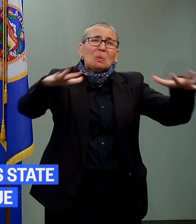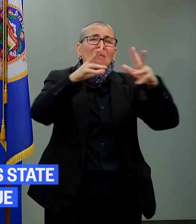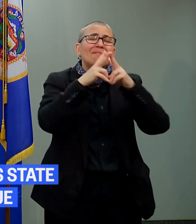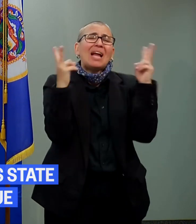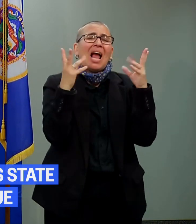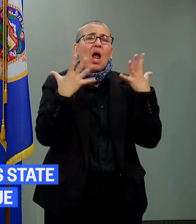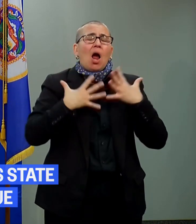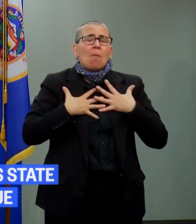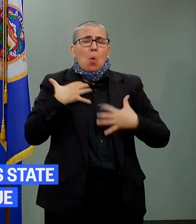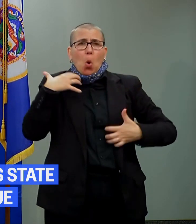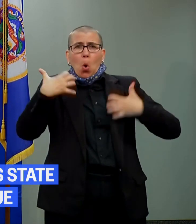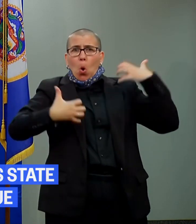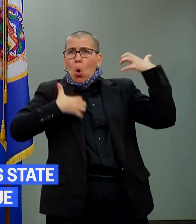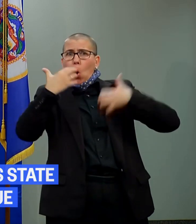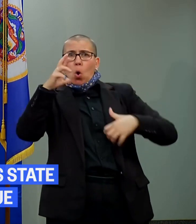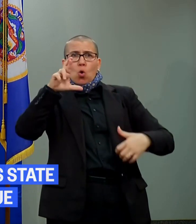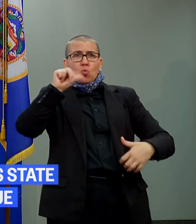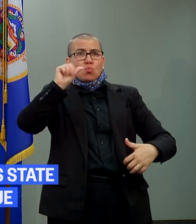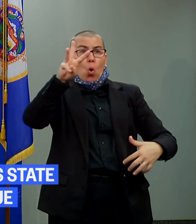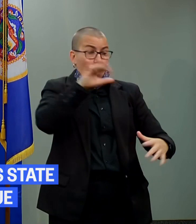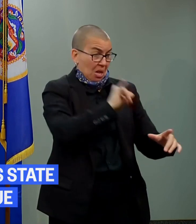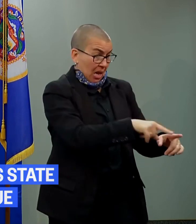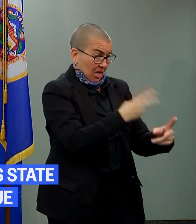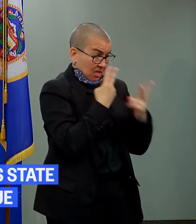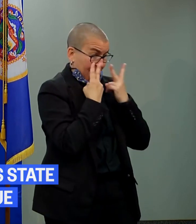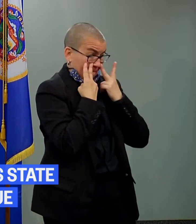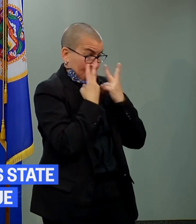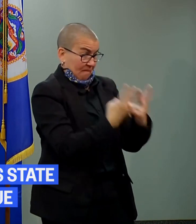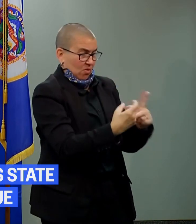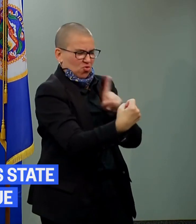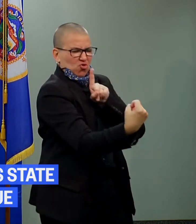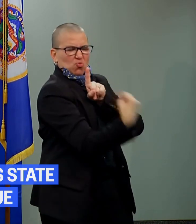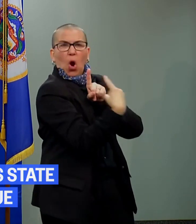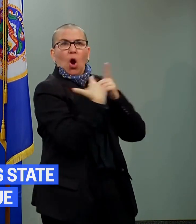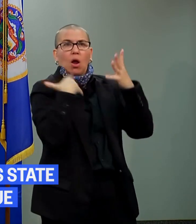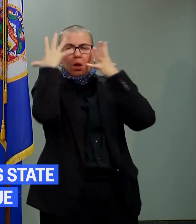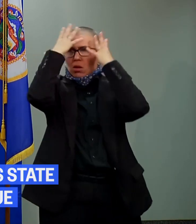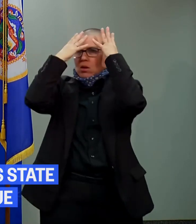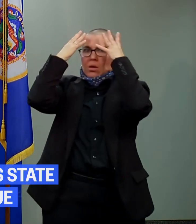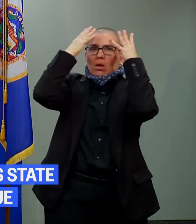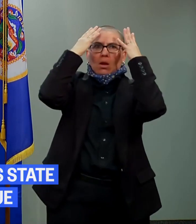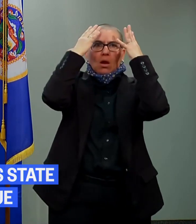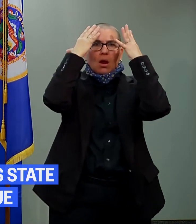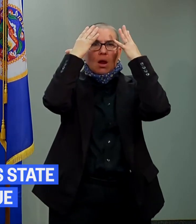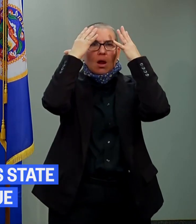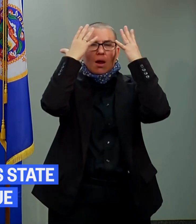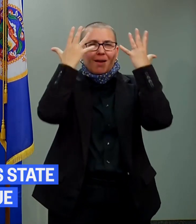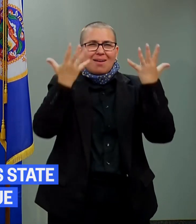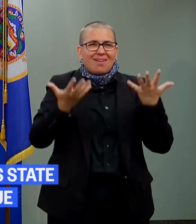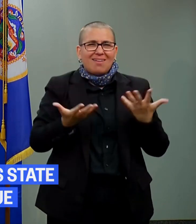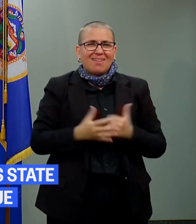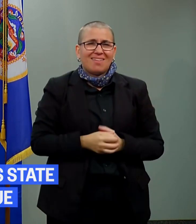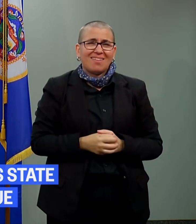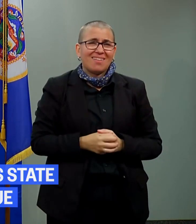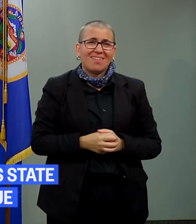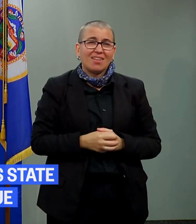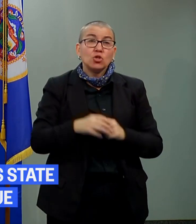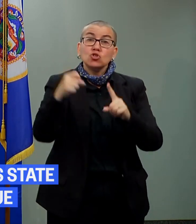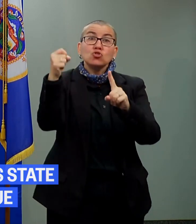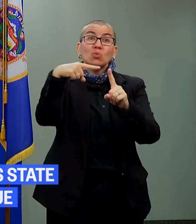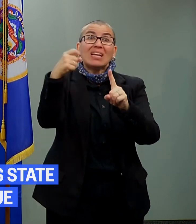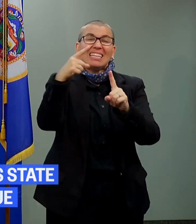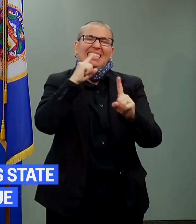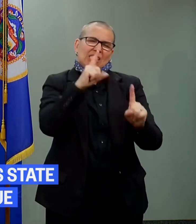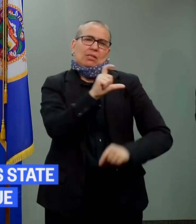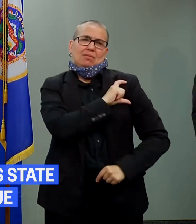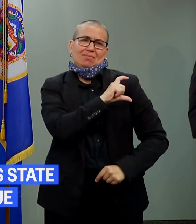that lit this was law enforcement killing an innocent man on the streets. So trying to measure when the proper time was, when